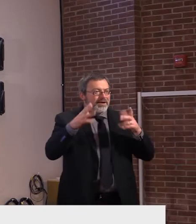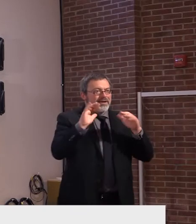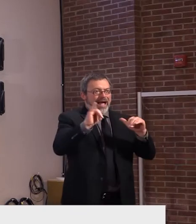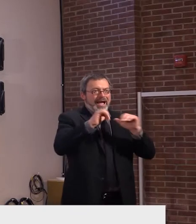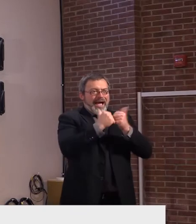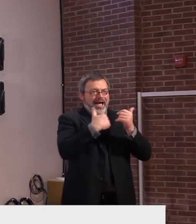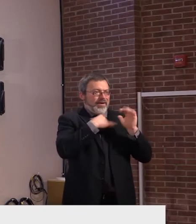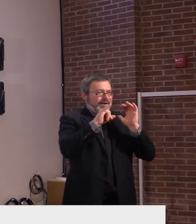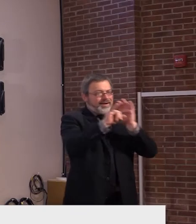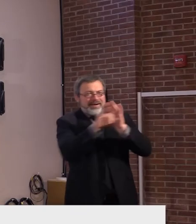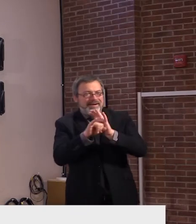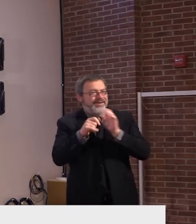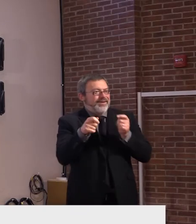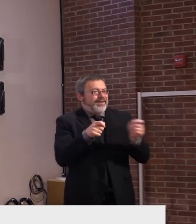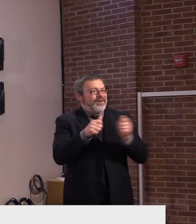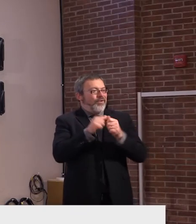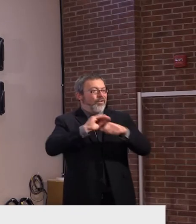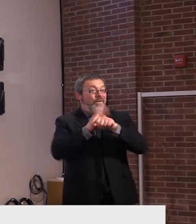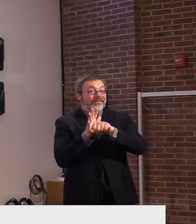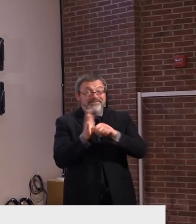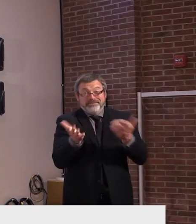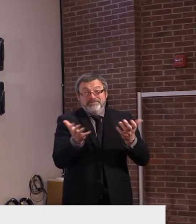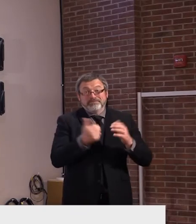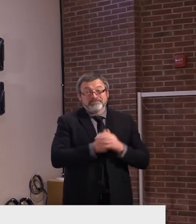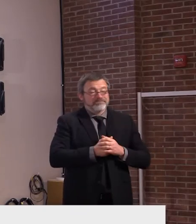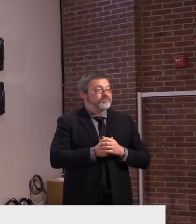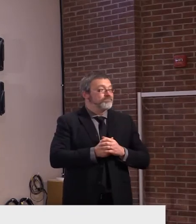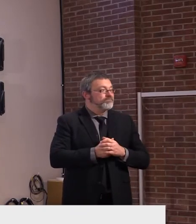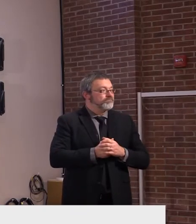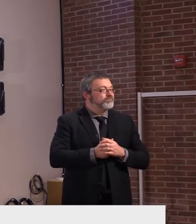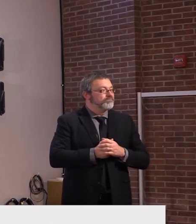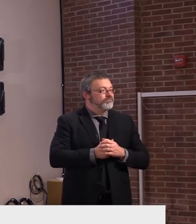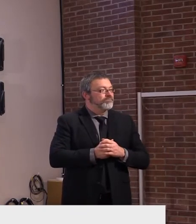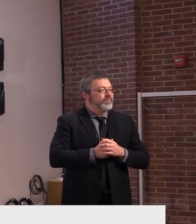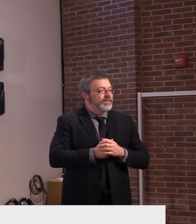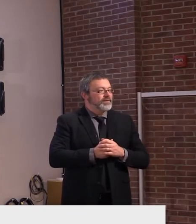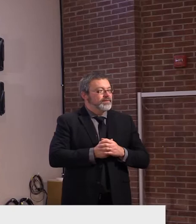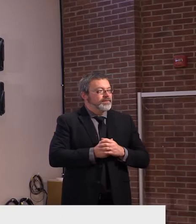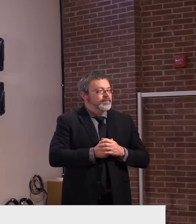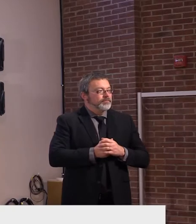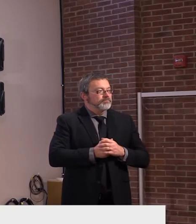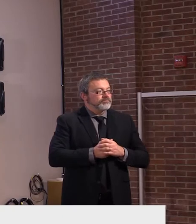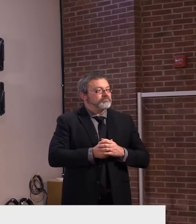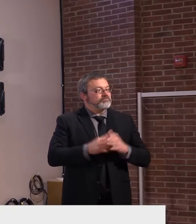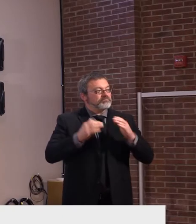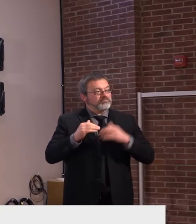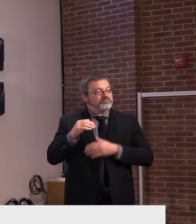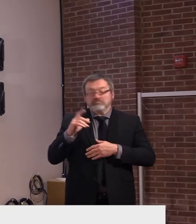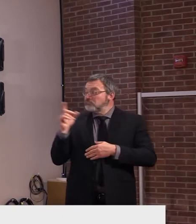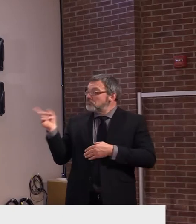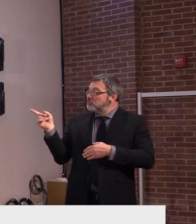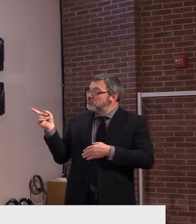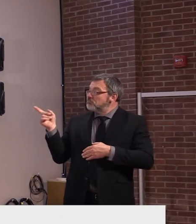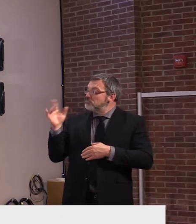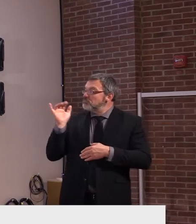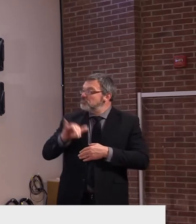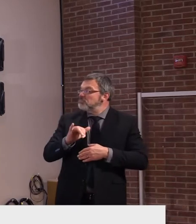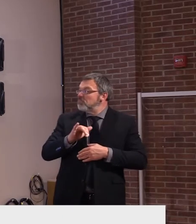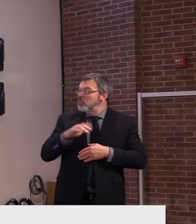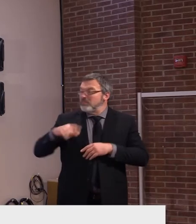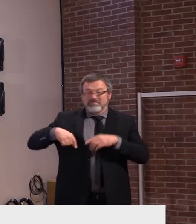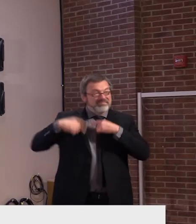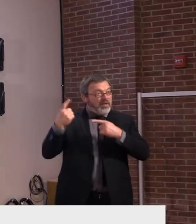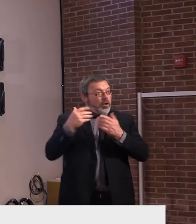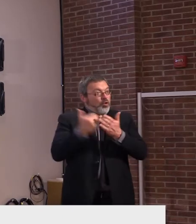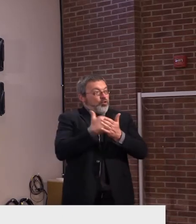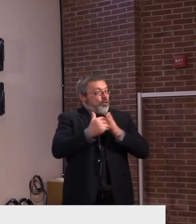testing. So looking at those case rates between the fully vaccinated and the not fully vaccinated, fortunately, both of those rates are coming down. You